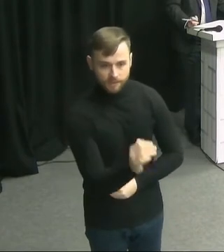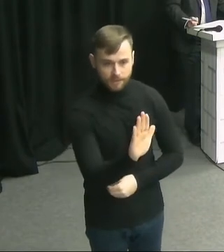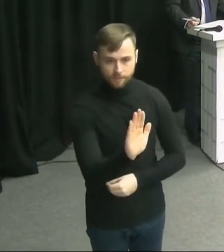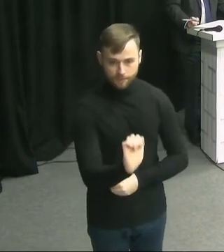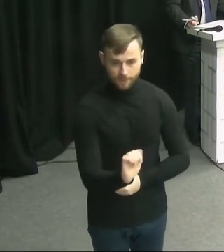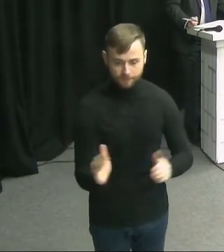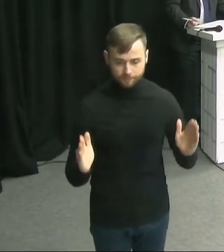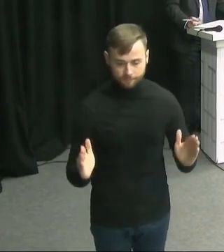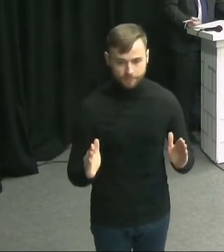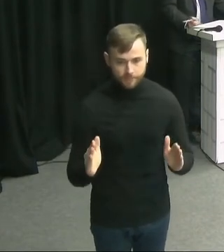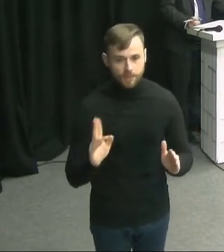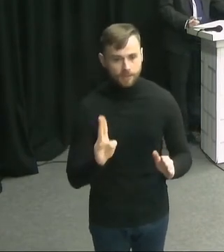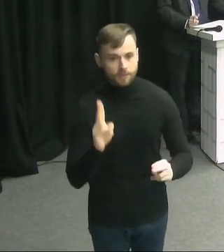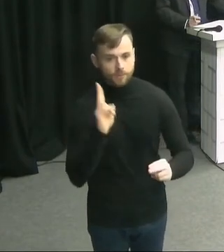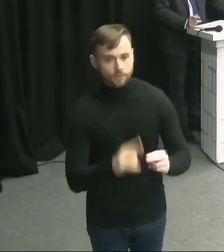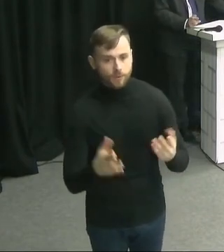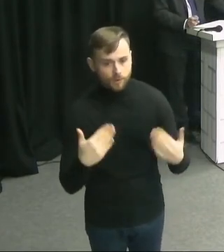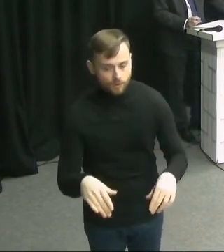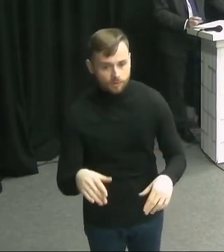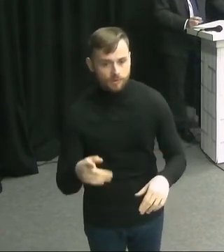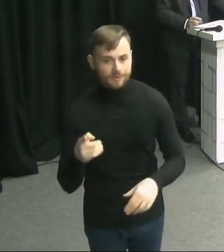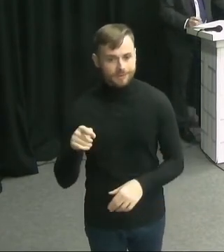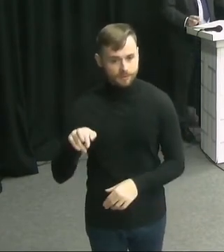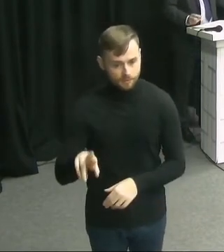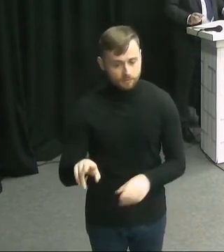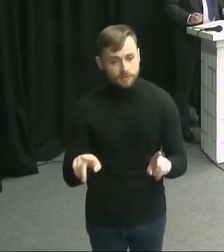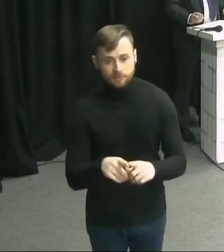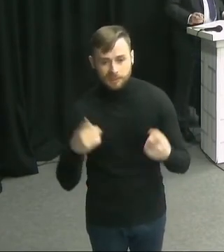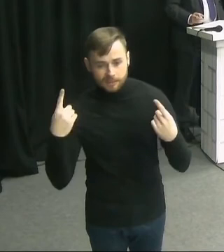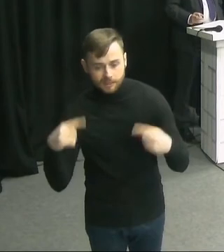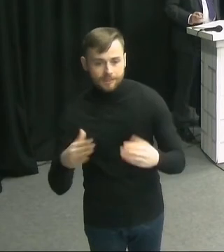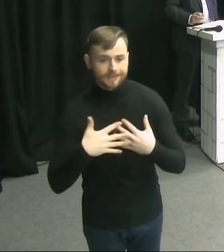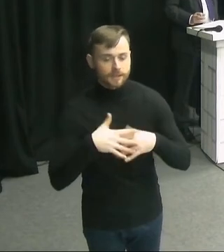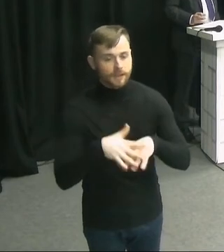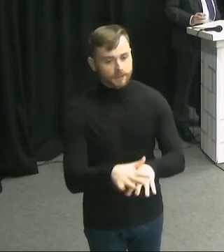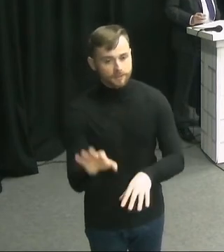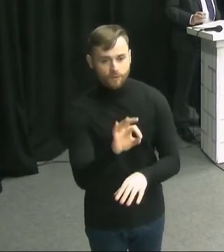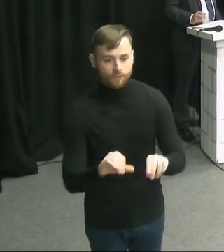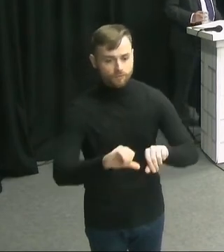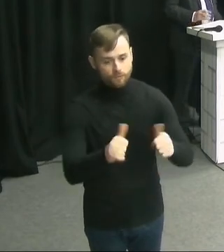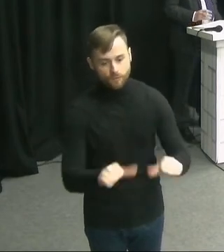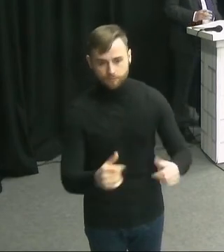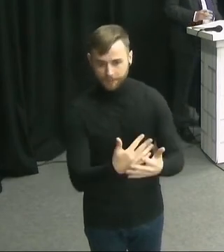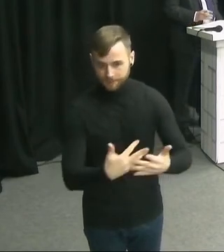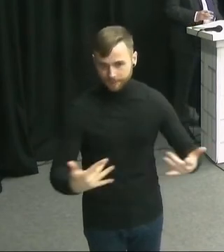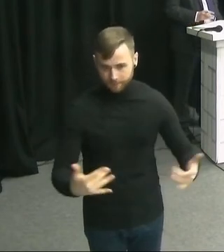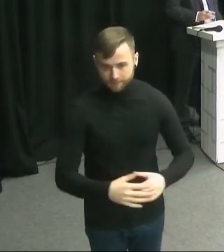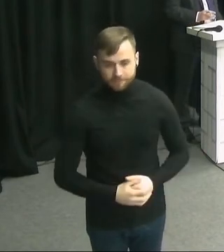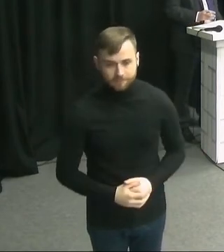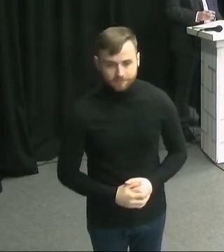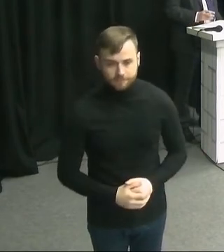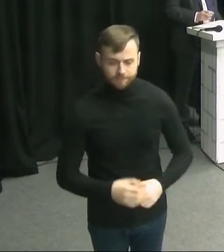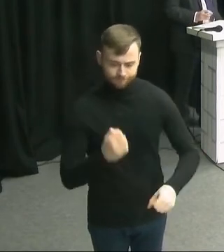The integration of Vilnius University community members. So organizing of training, integration week